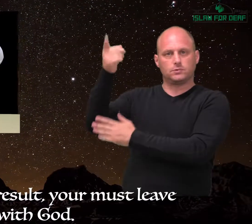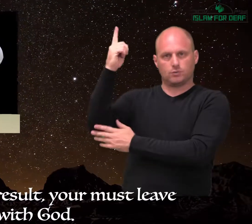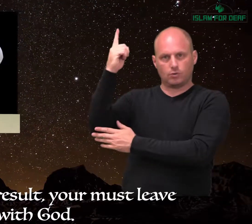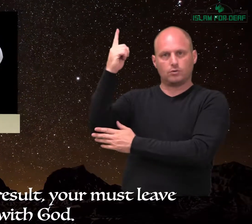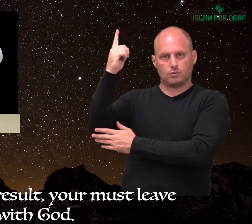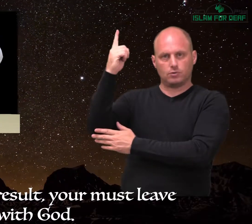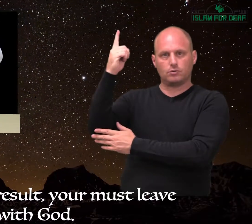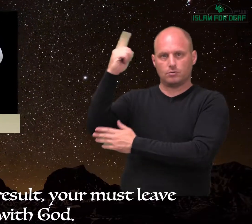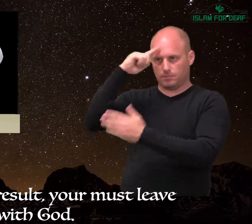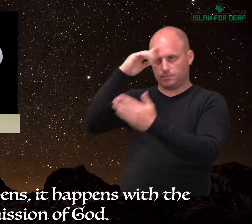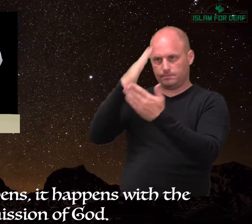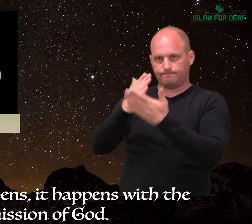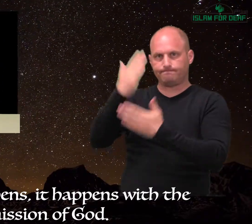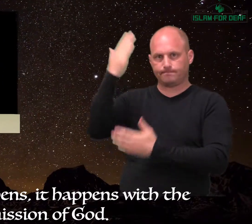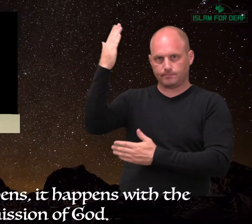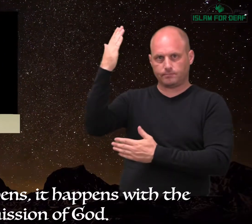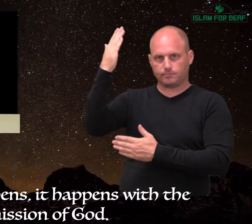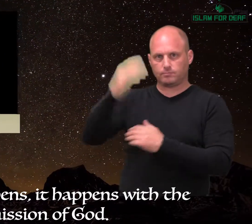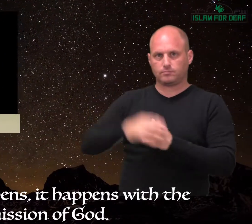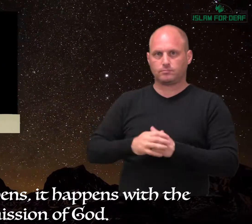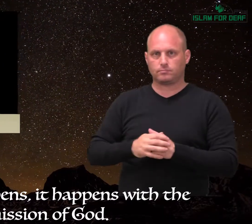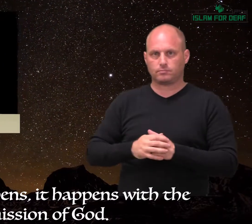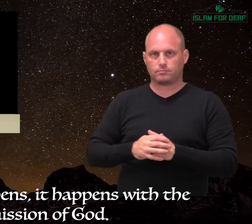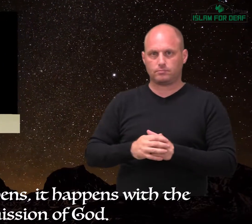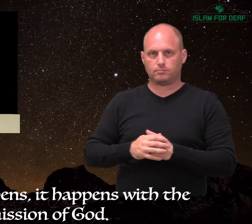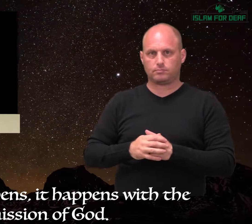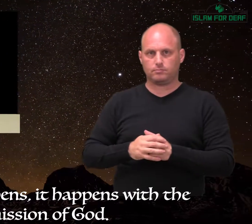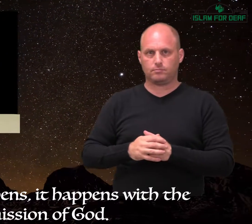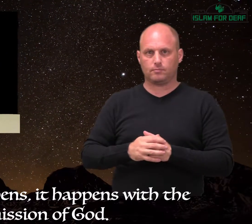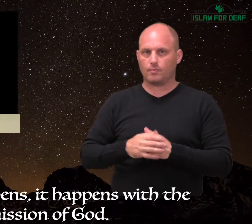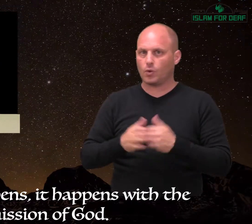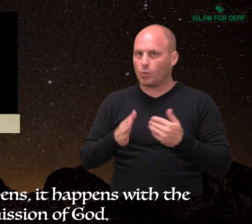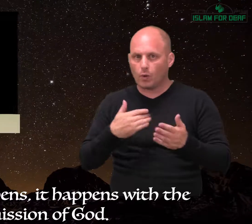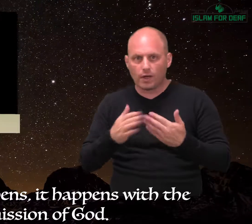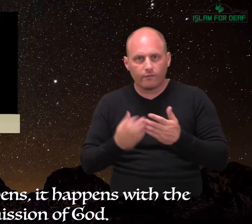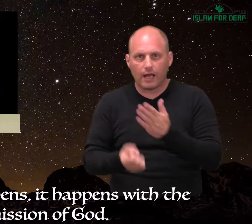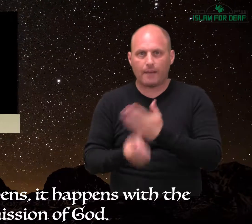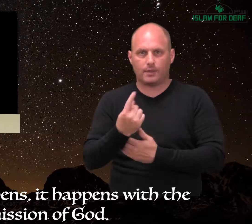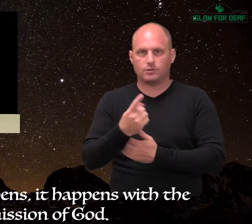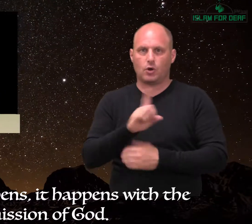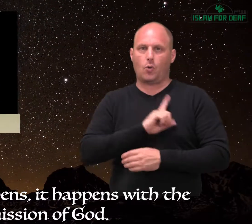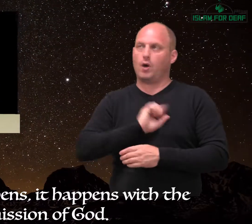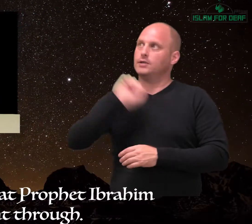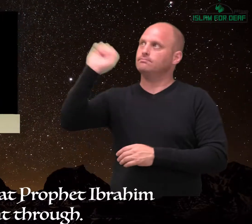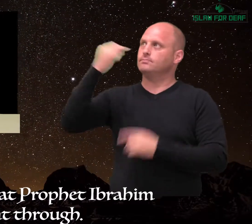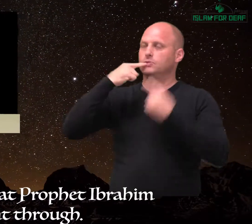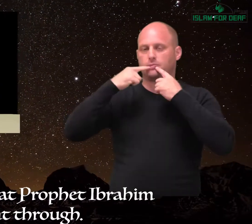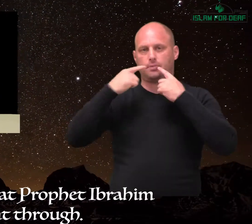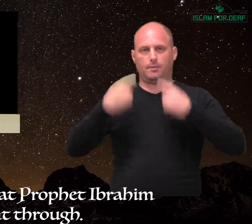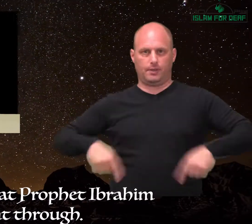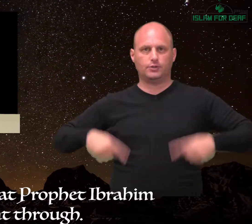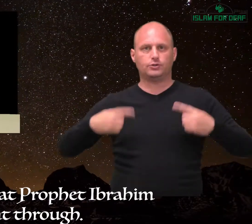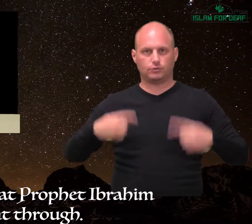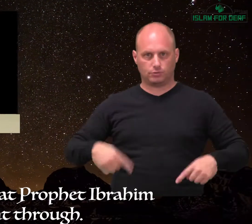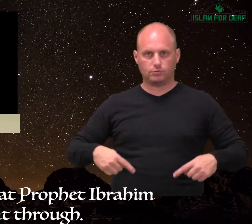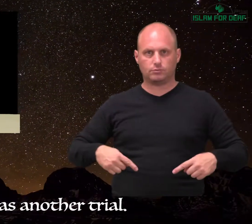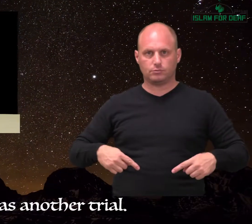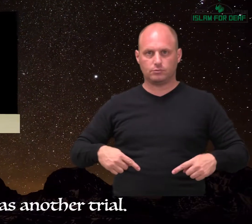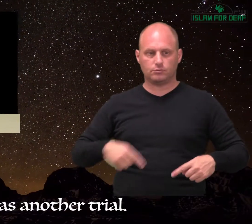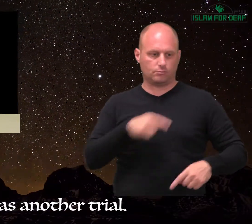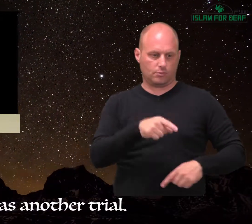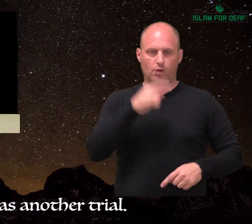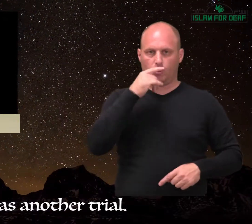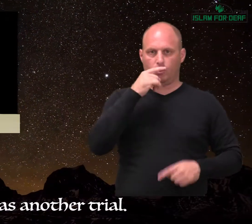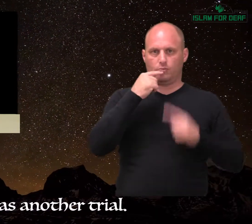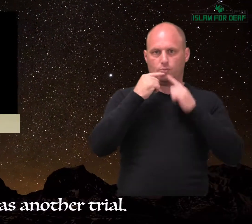live with God. And whatever happens, it happens with the permission of God. So this is what Prophet Ibrahim did.